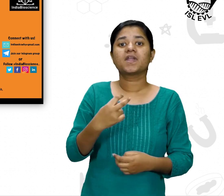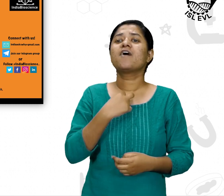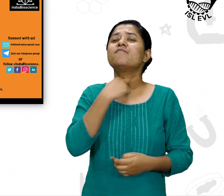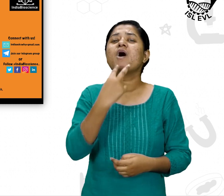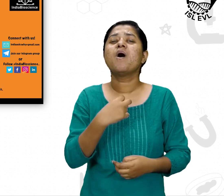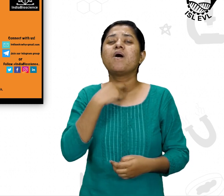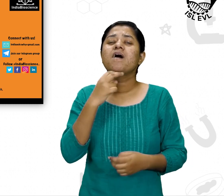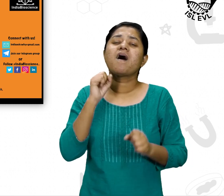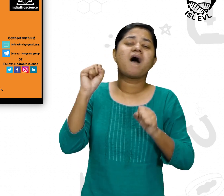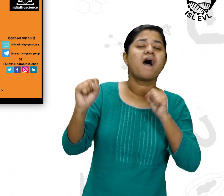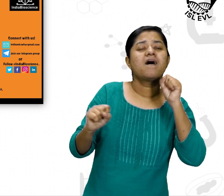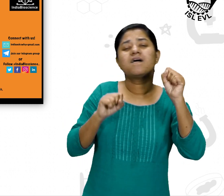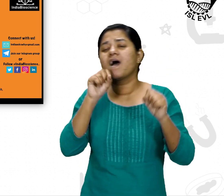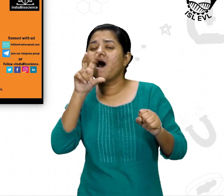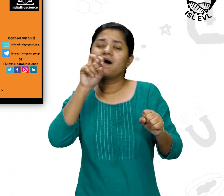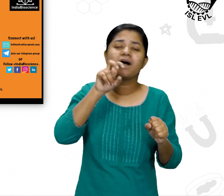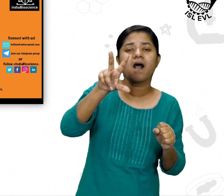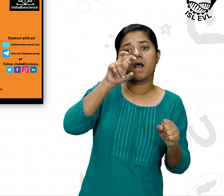they are cute to us.